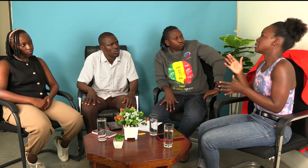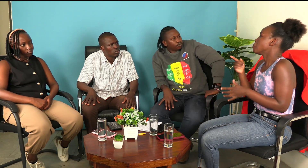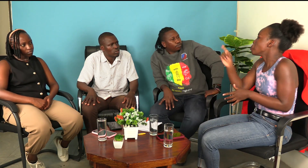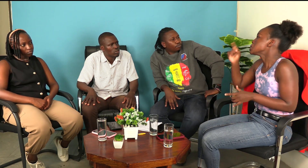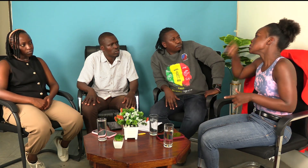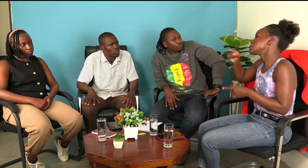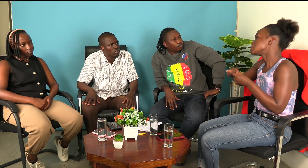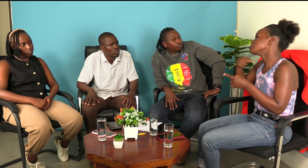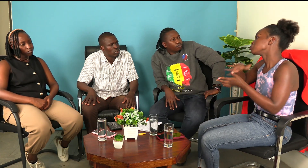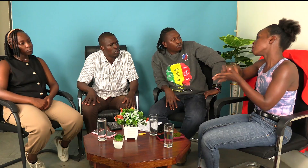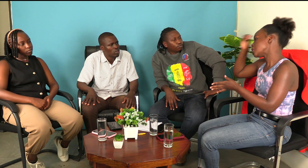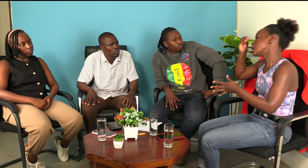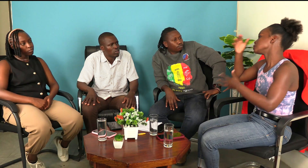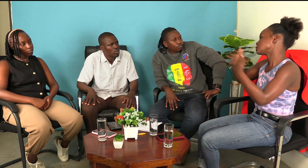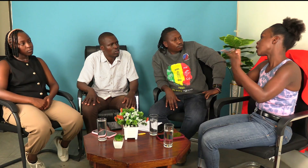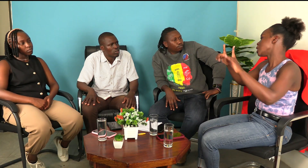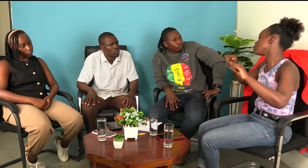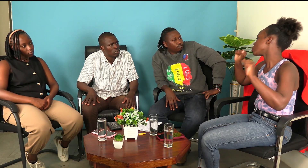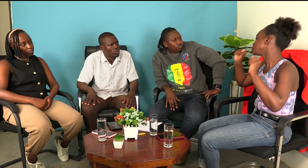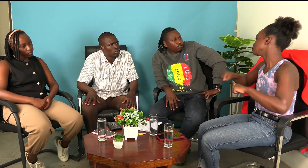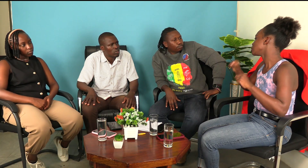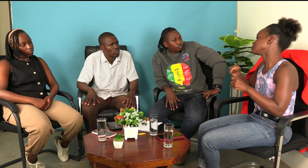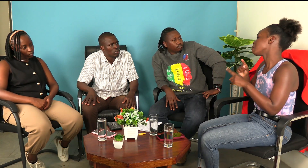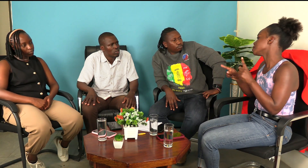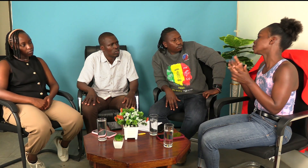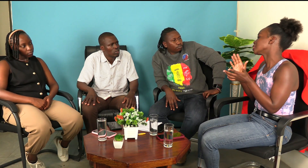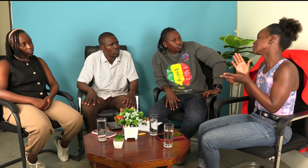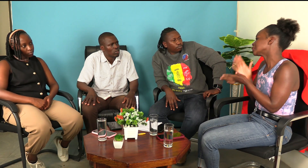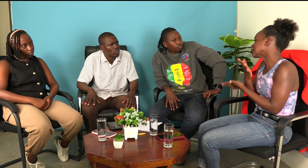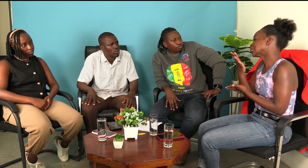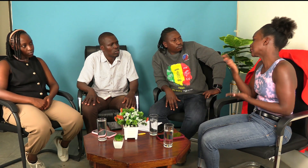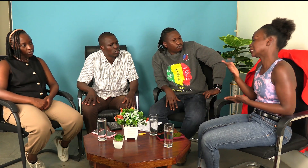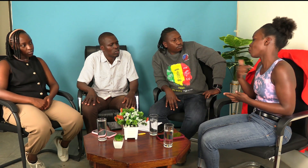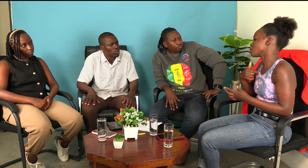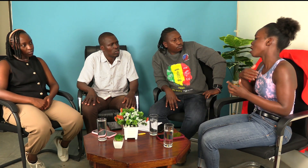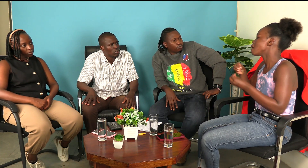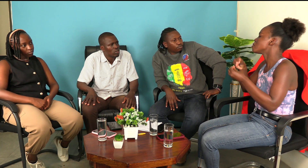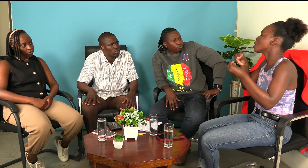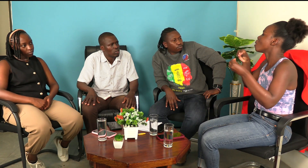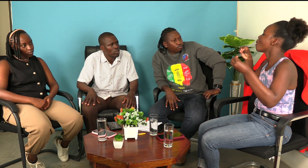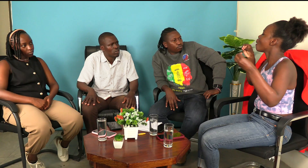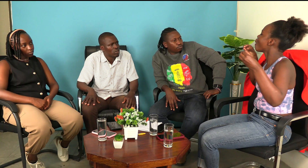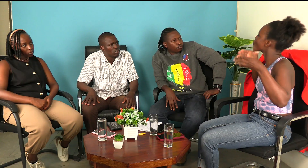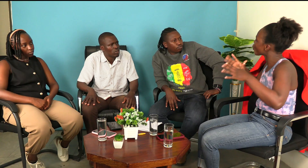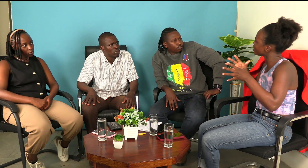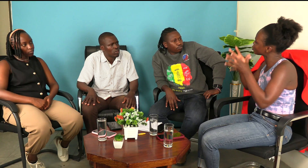and also maybe taking the deaf persons to go and get to learn about mental health skills. I agree. But you know what?